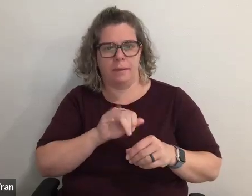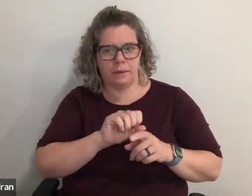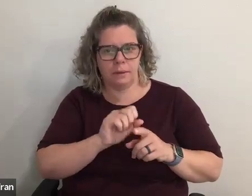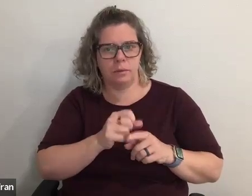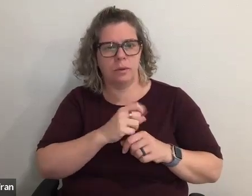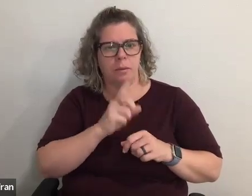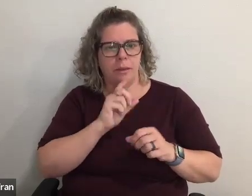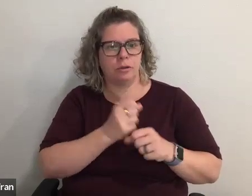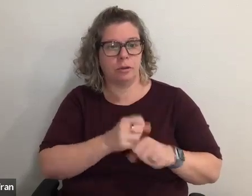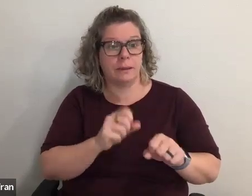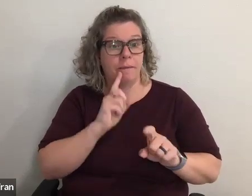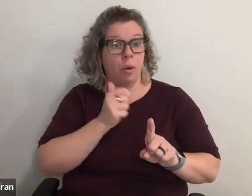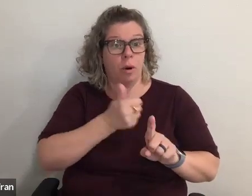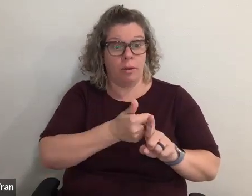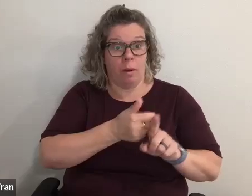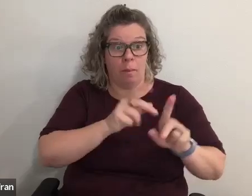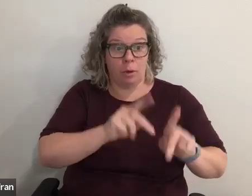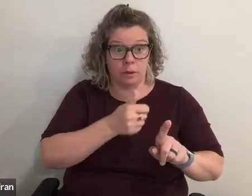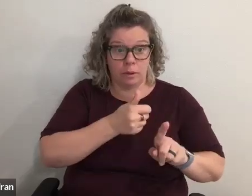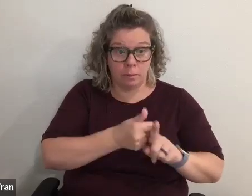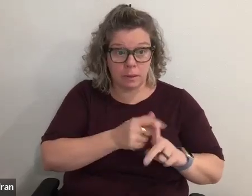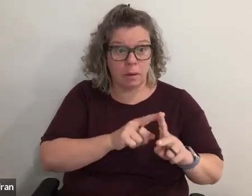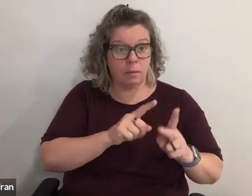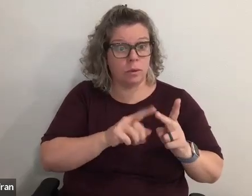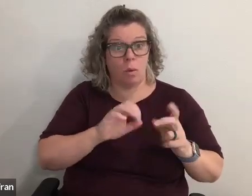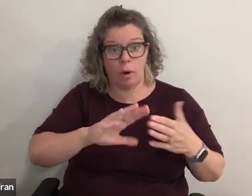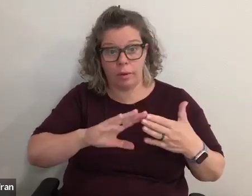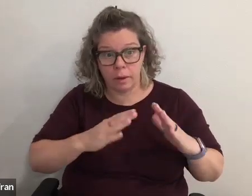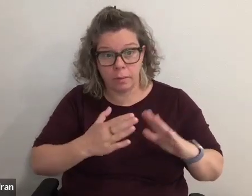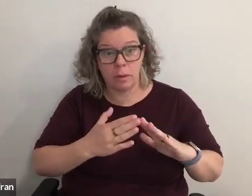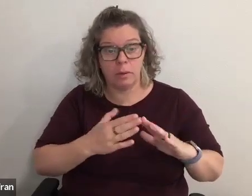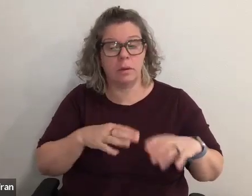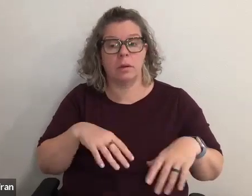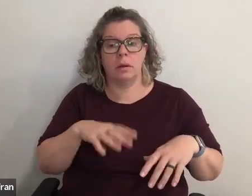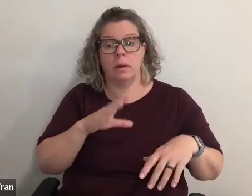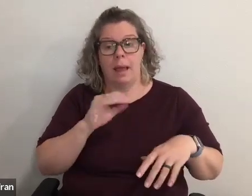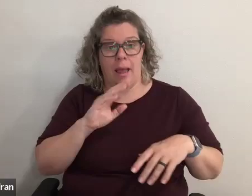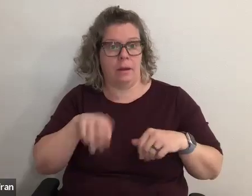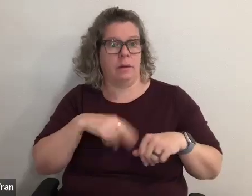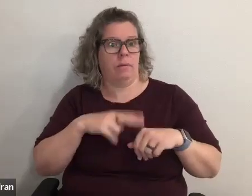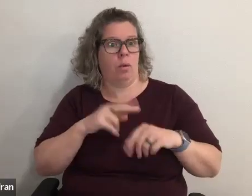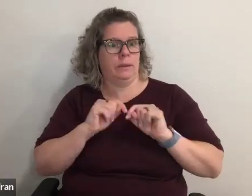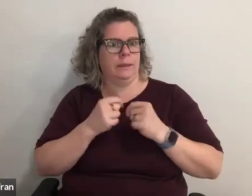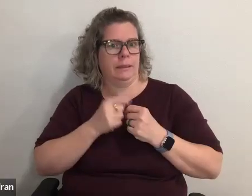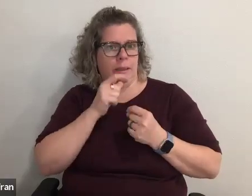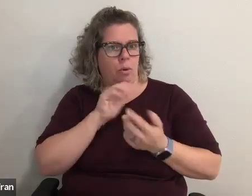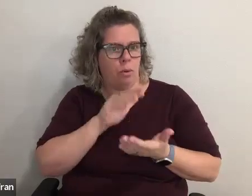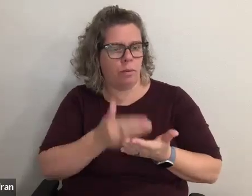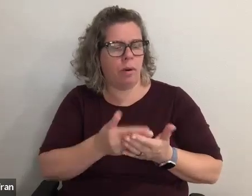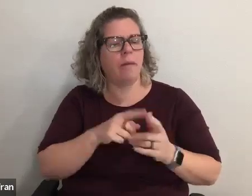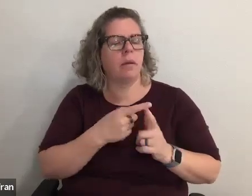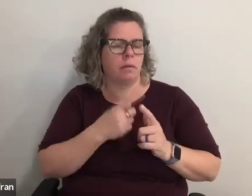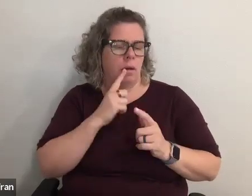to ensure safety for the consumer in crisis, the community, and of course ourselves as well too, then